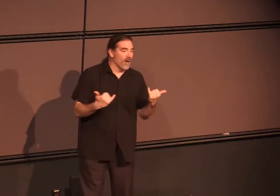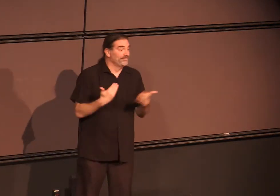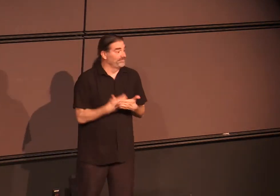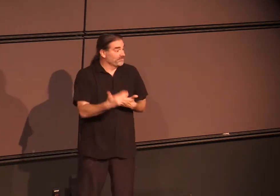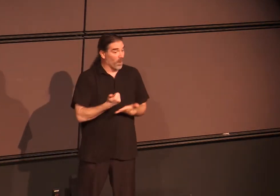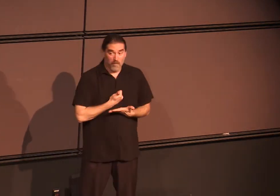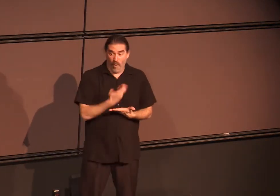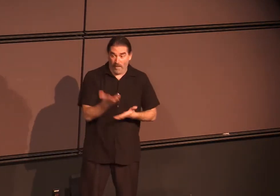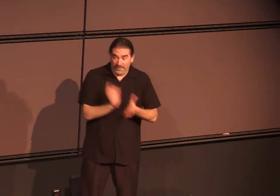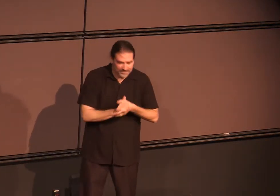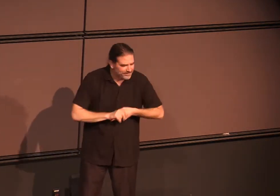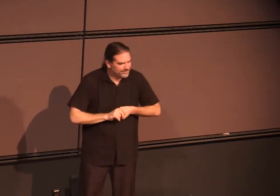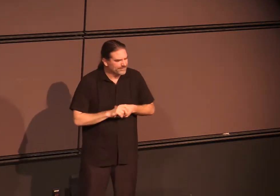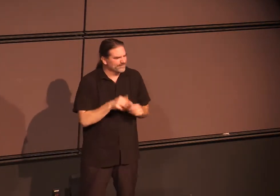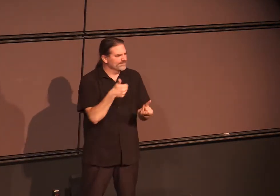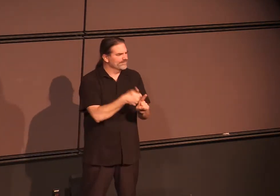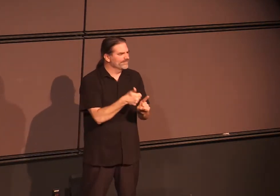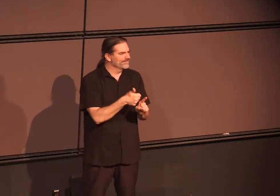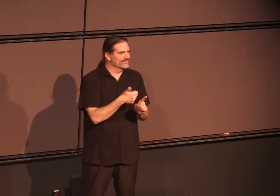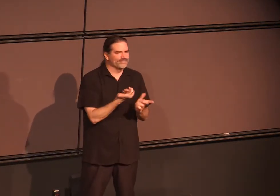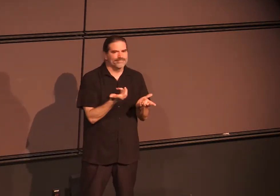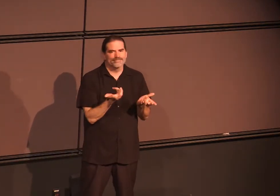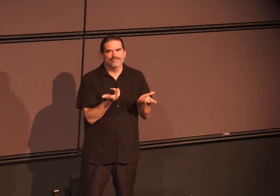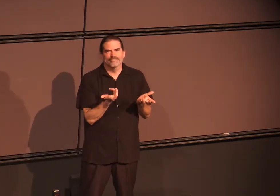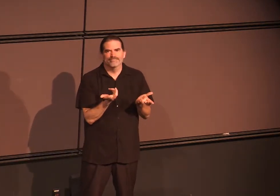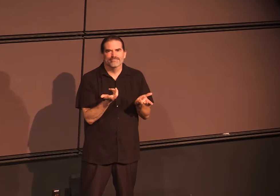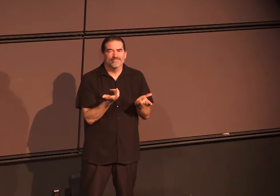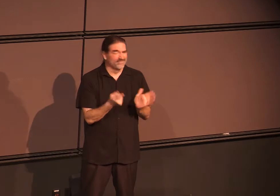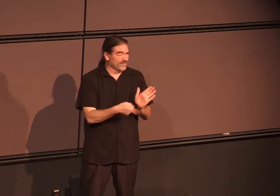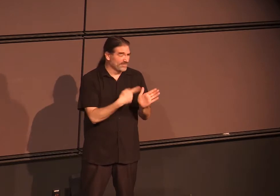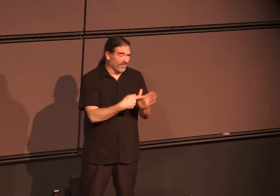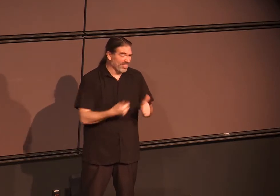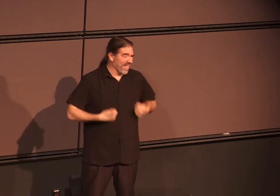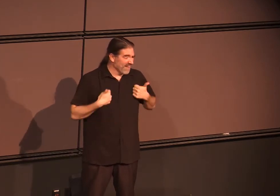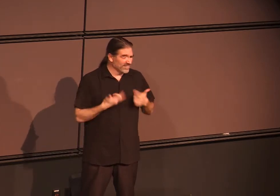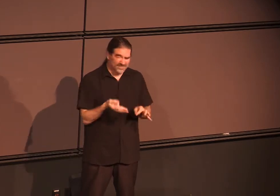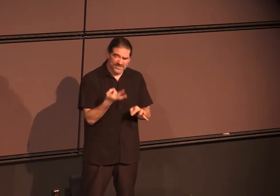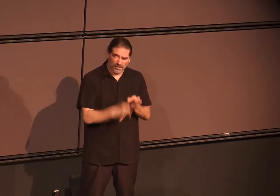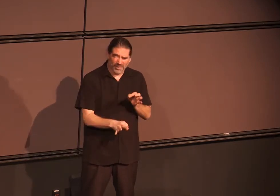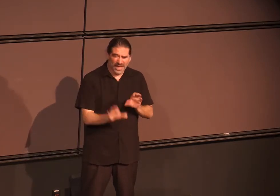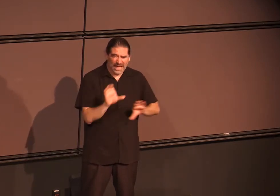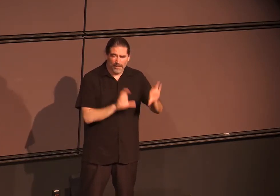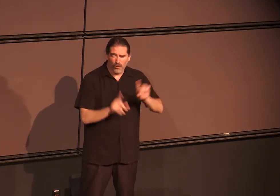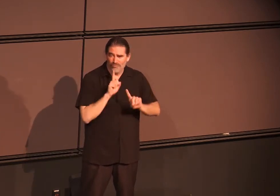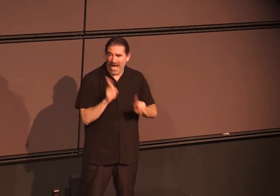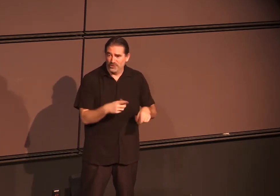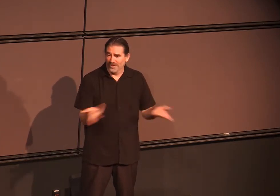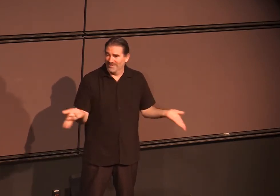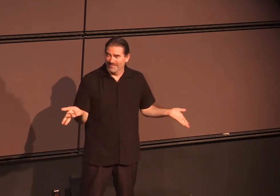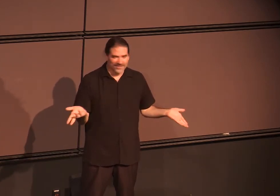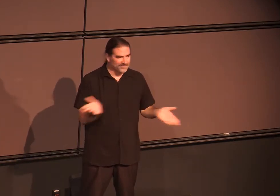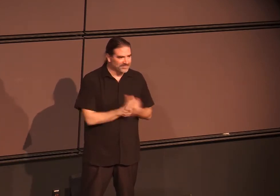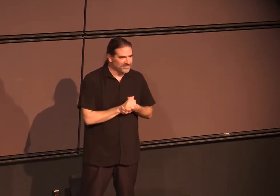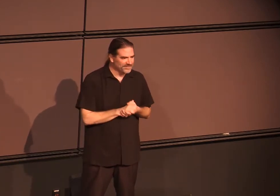Okay. Next piece is, sometimes life is pure